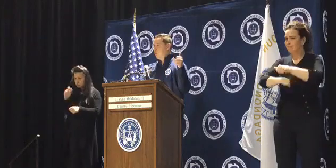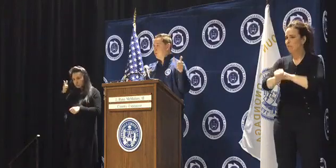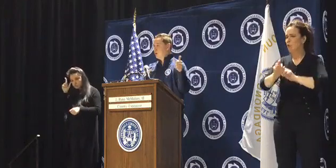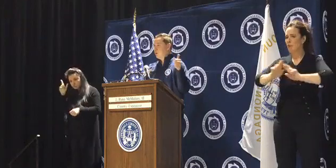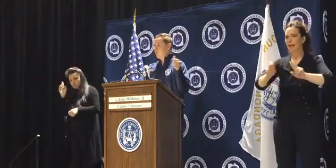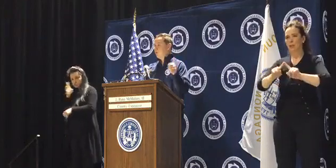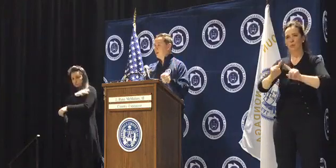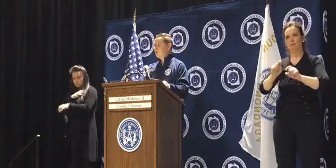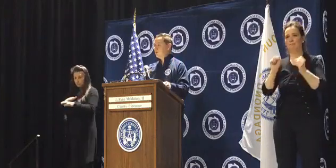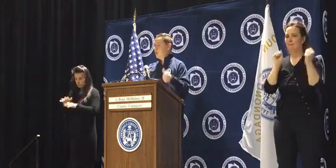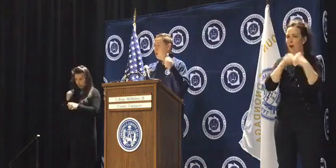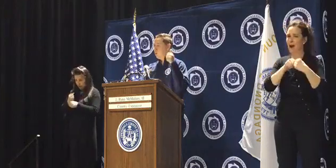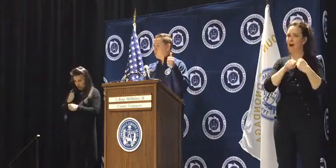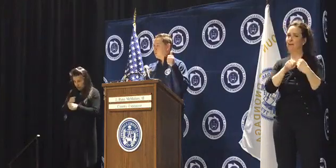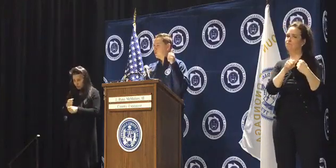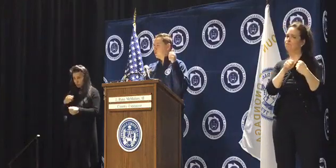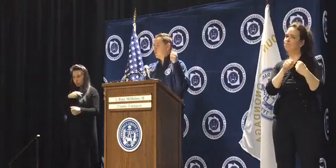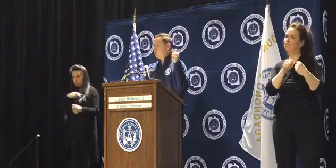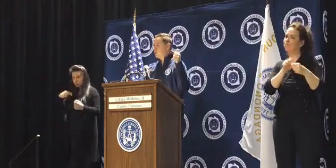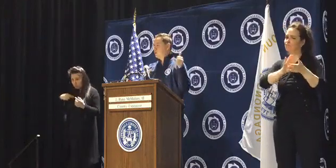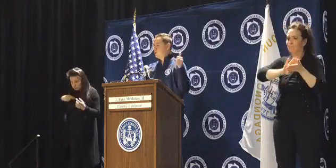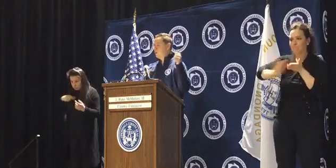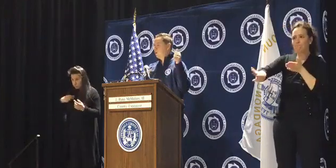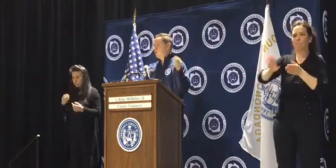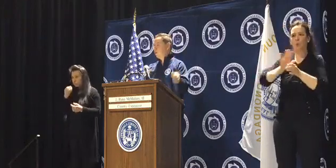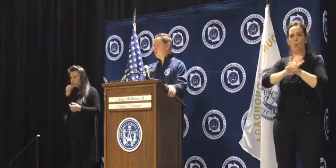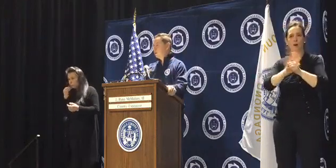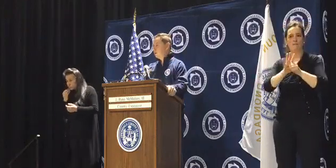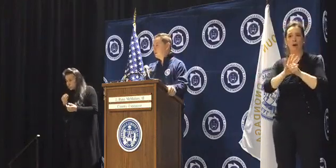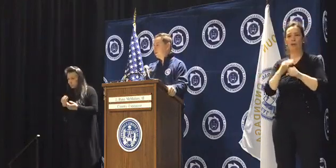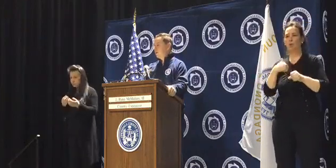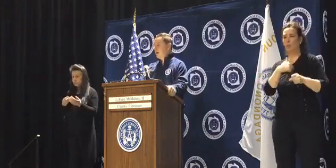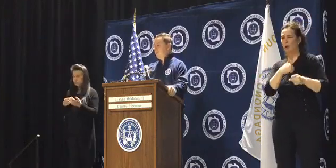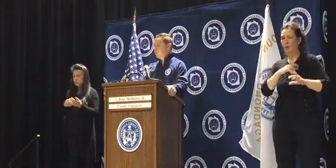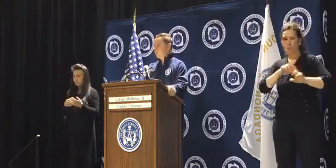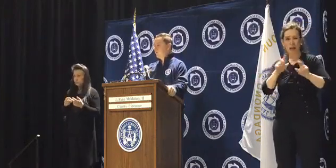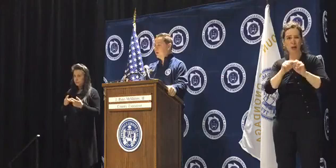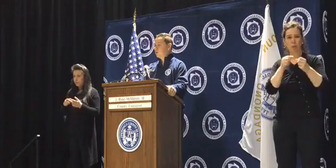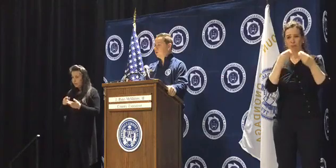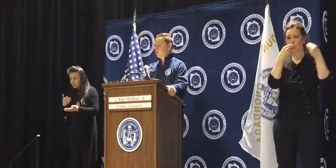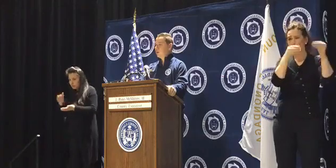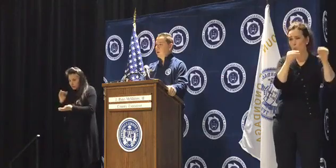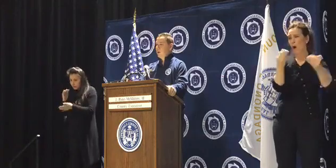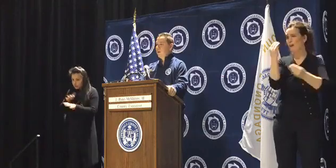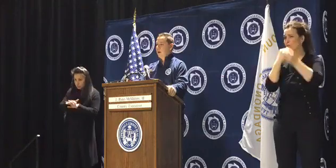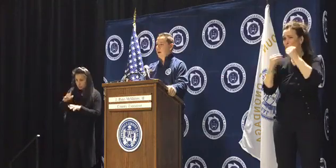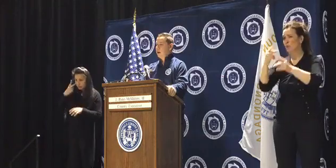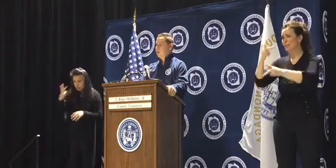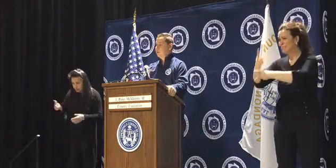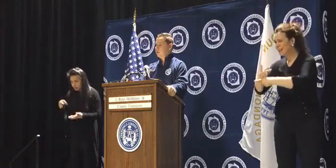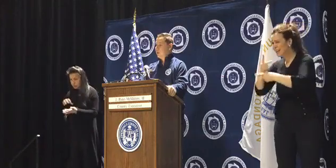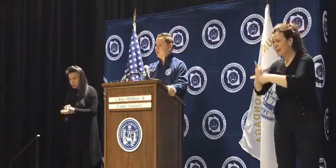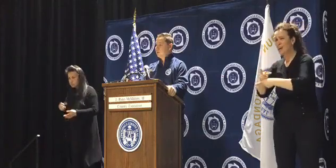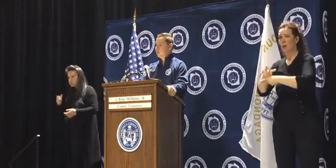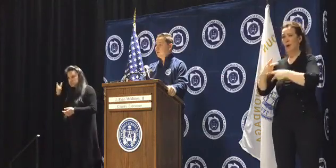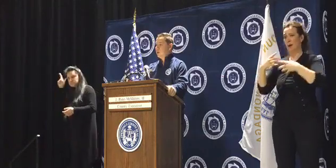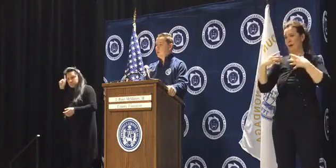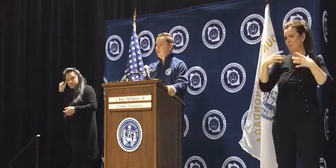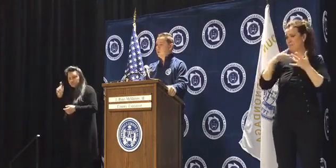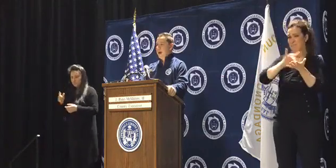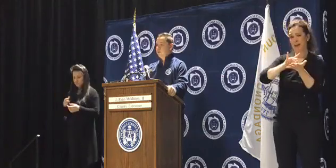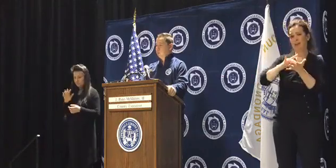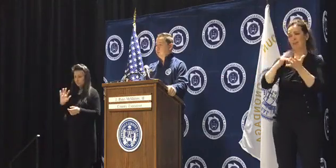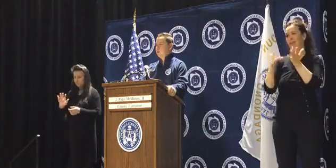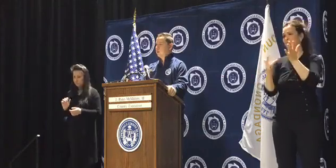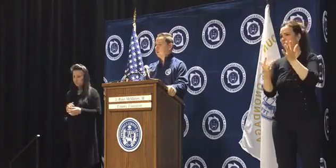doctors, our primary care providers, our grocery store clerks, our daycare providers. They are absolute professionals, and they are handling this crisis